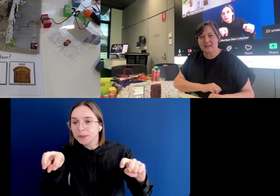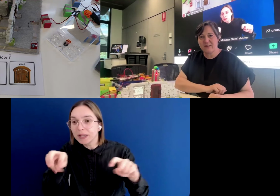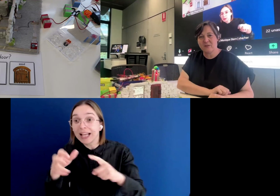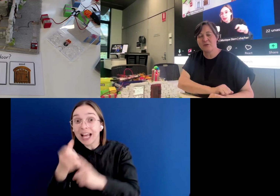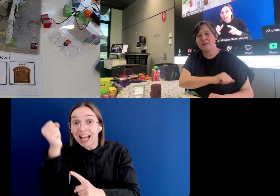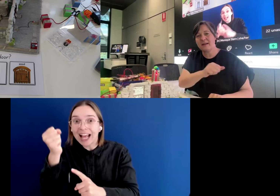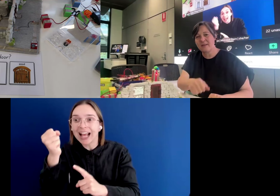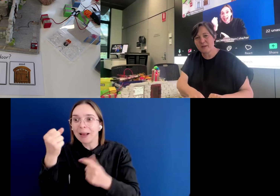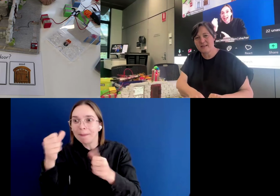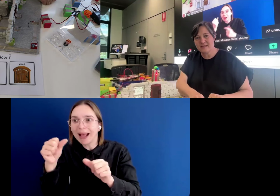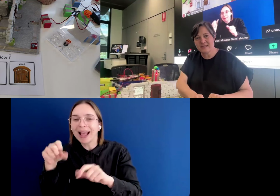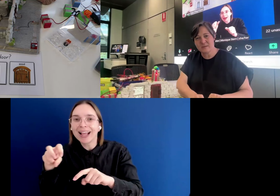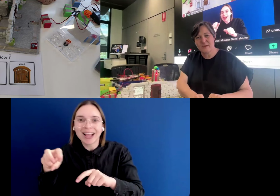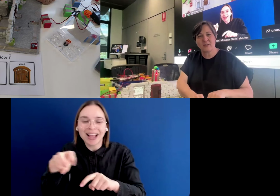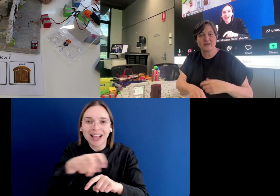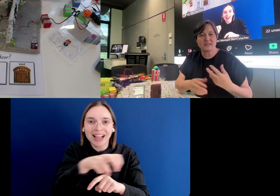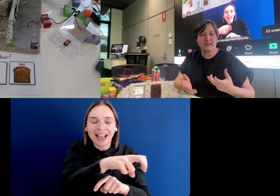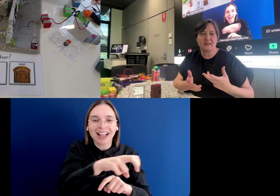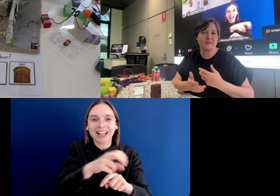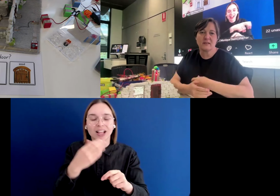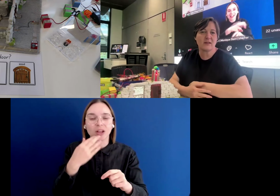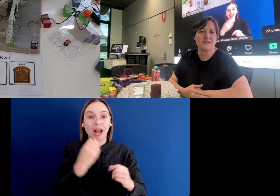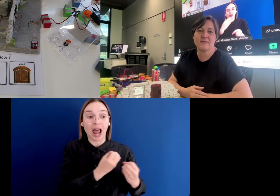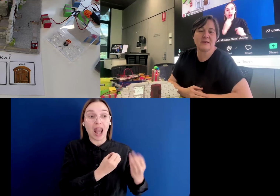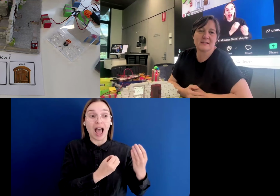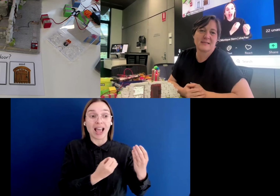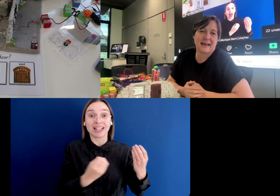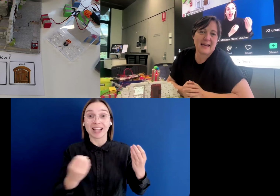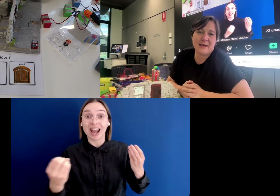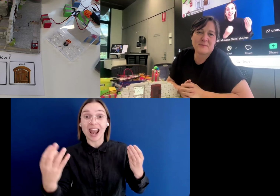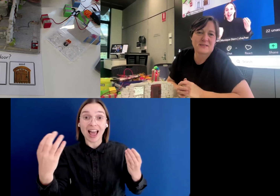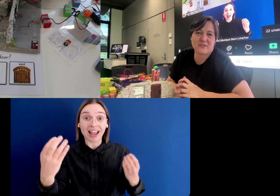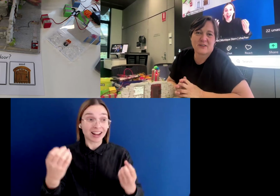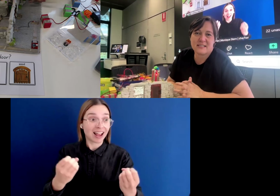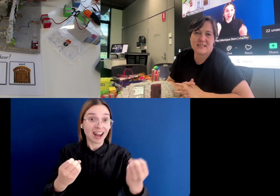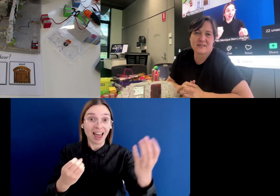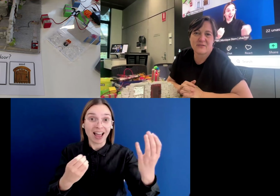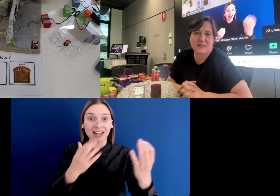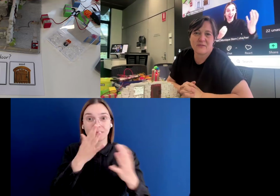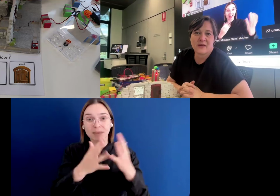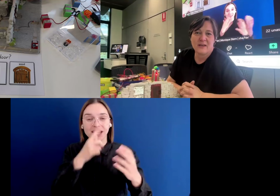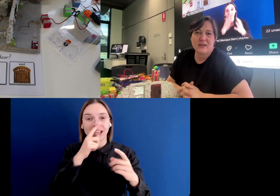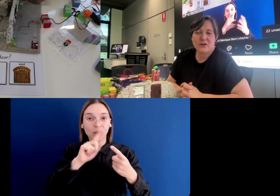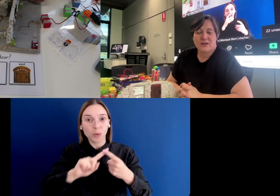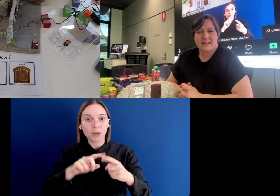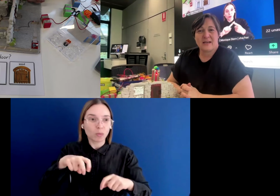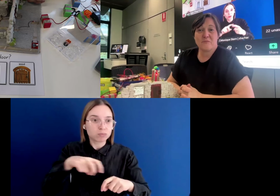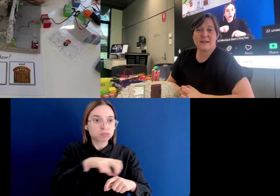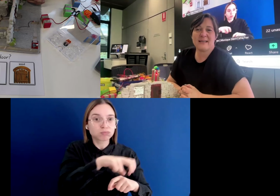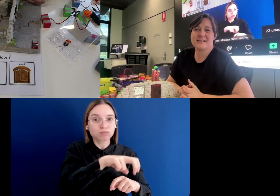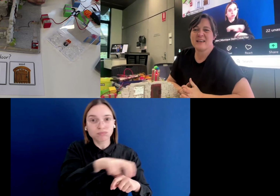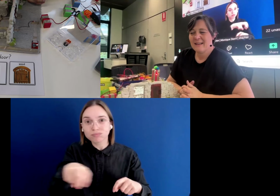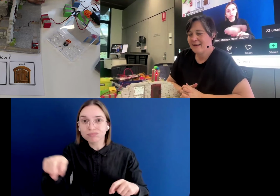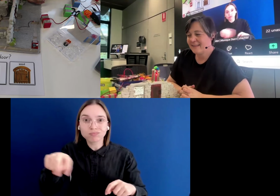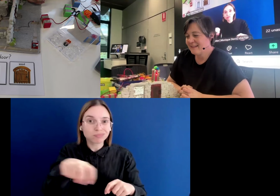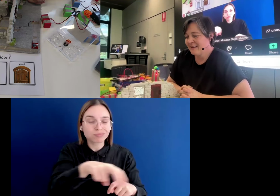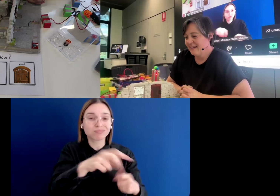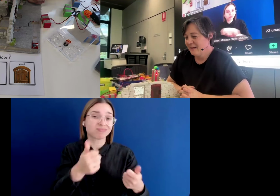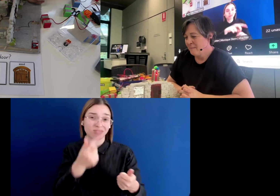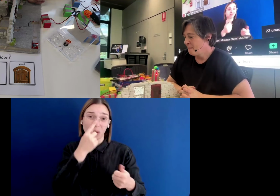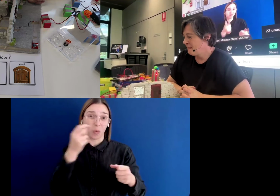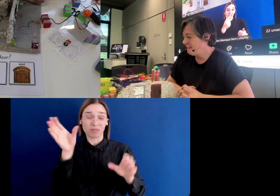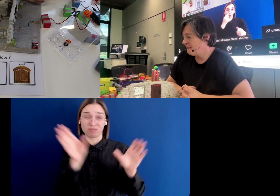it's conductive or not. In other places, it does matter if it's conductive. Lots of just heaps of different ideas of it really is